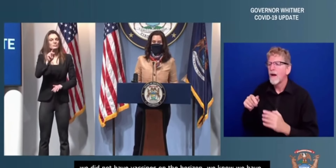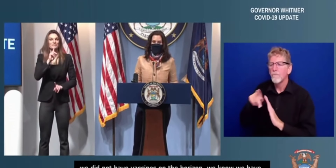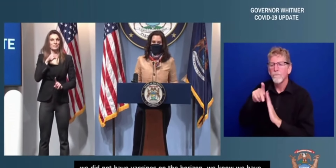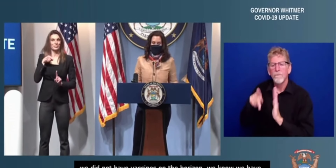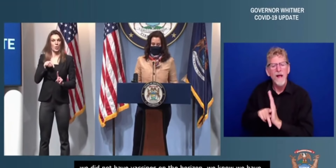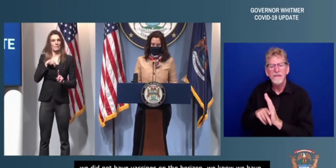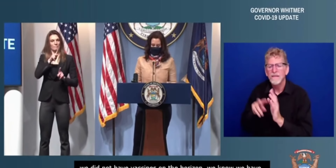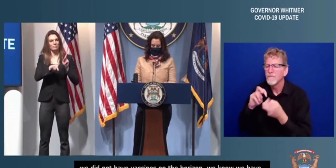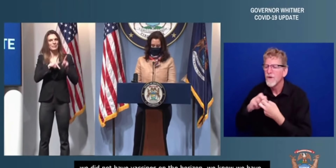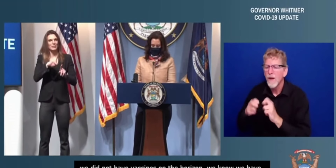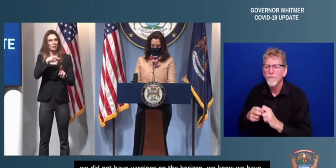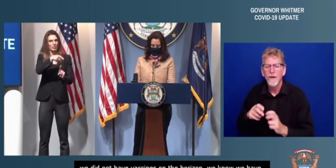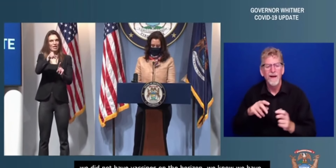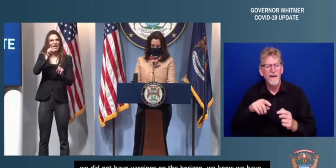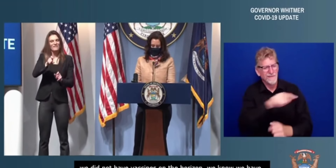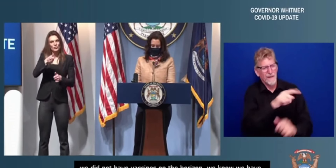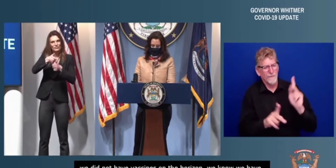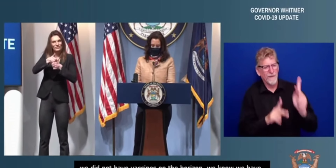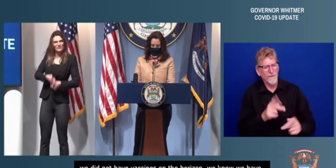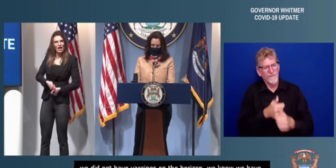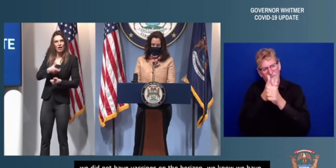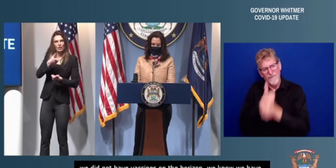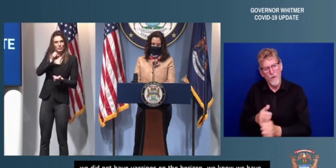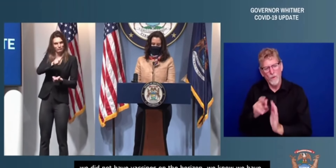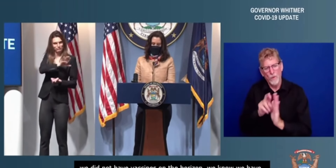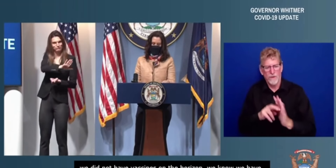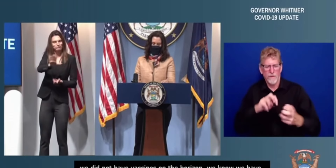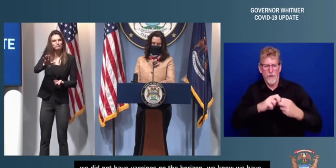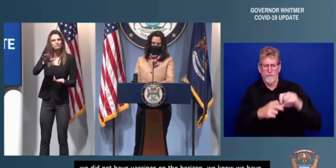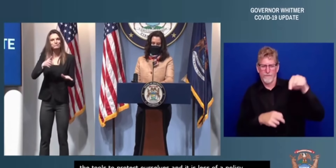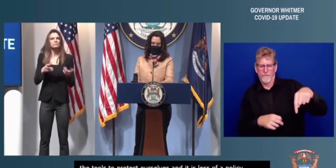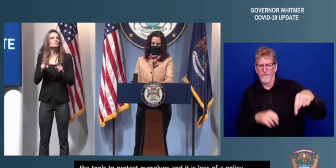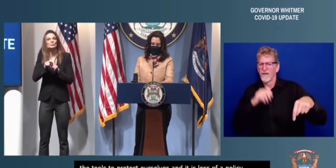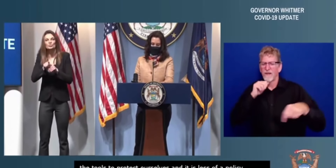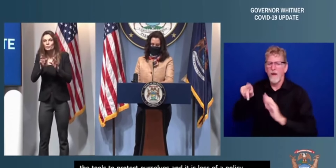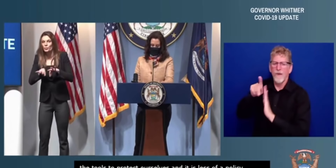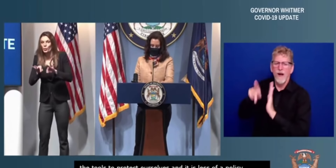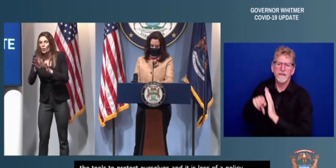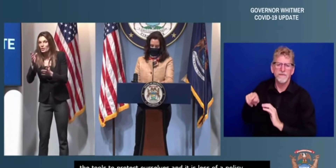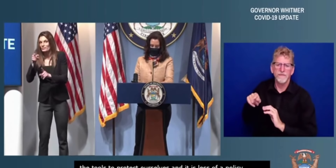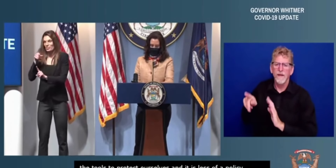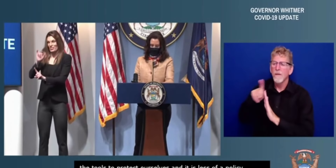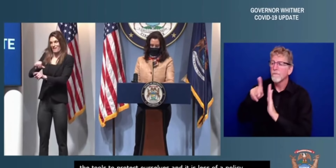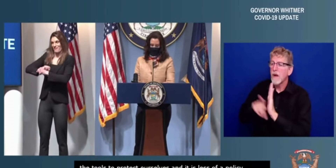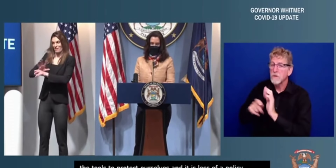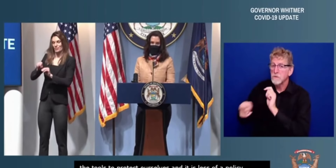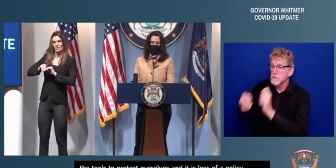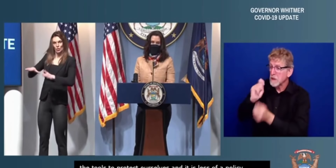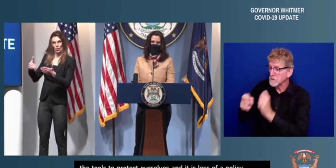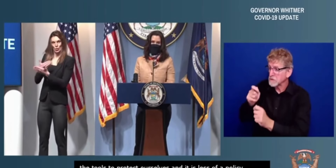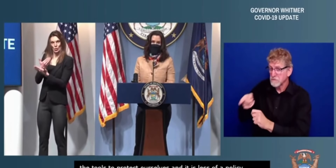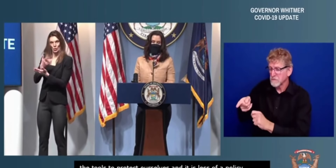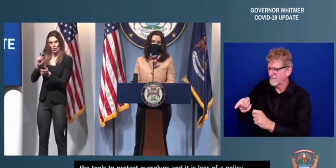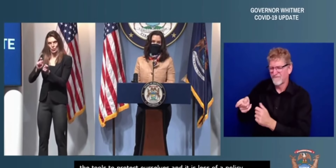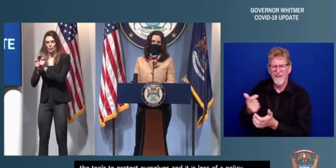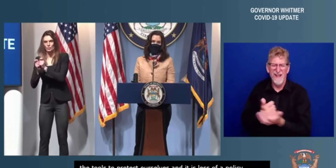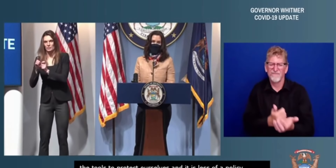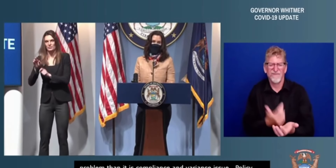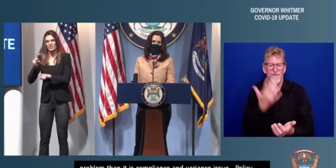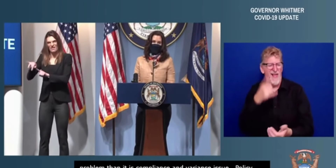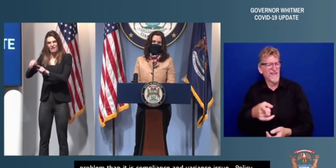variance issue that we are confronting as a state. Policy change alone won't change the tide. We need everyone to step